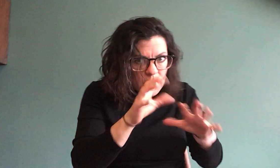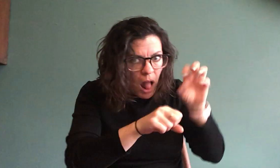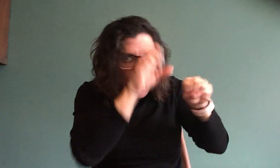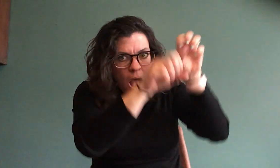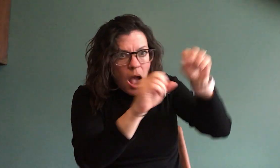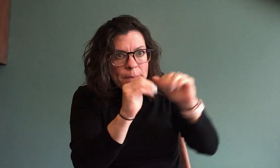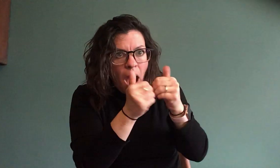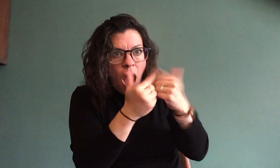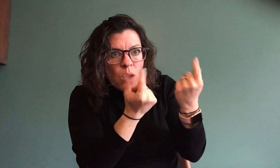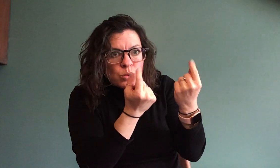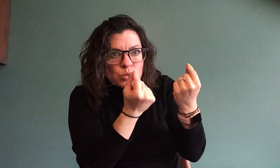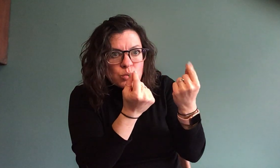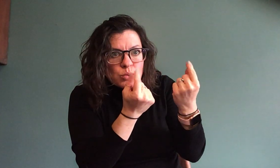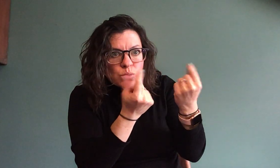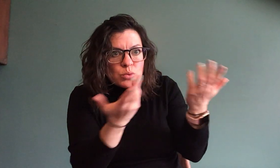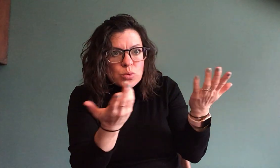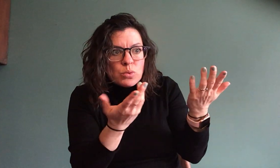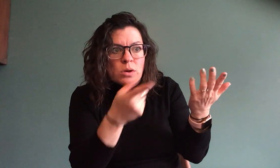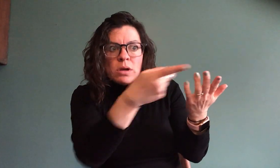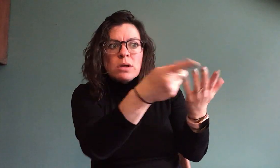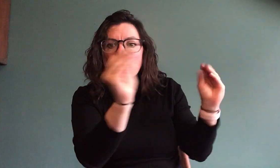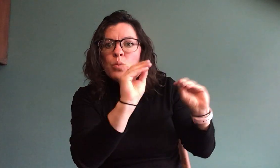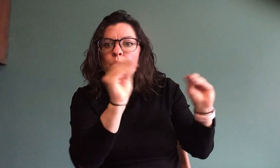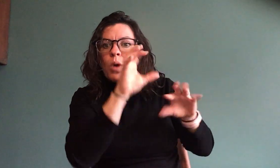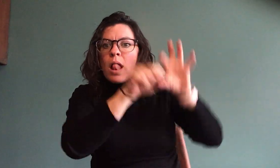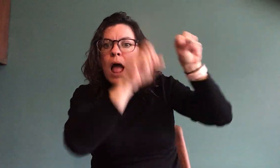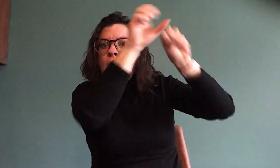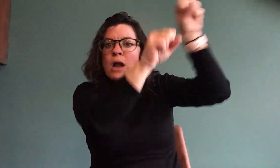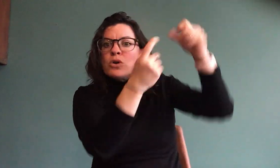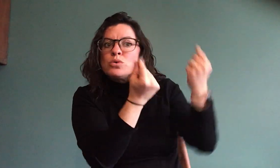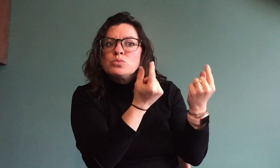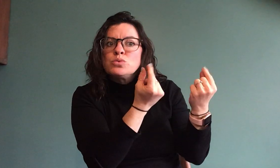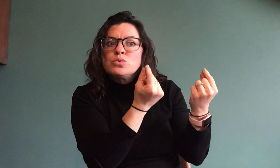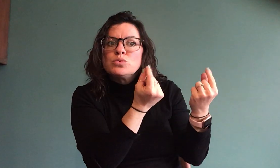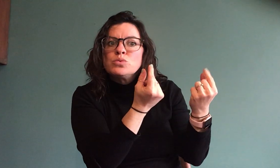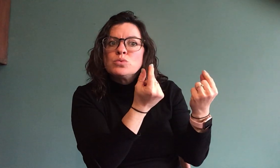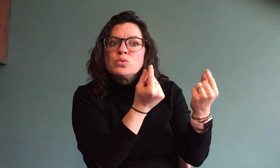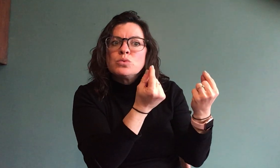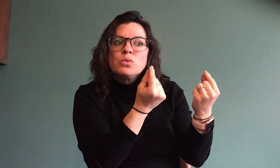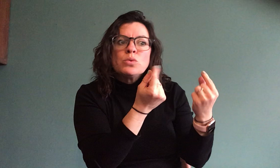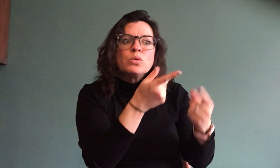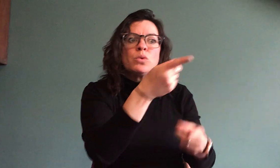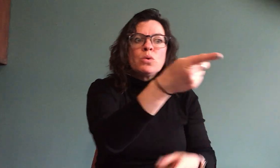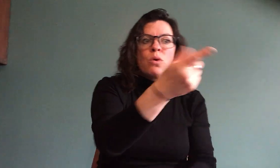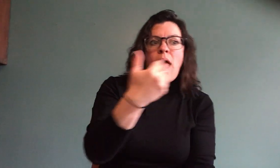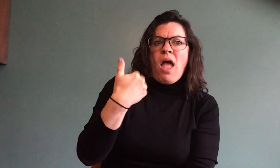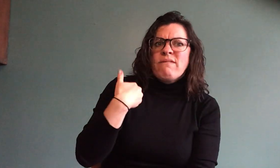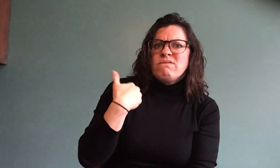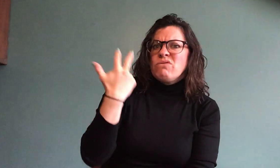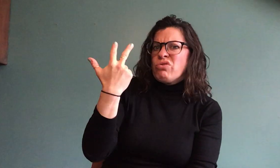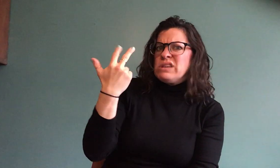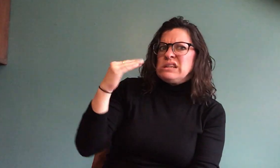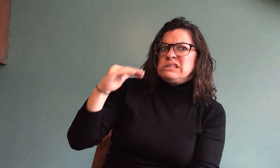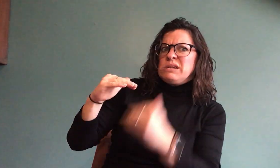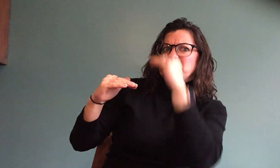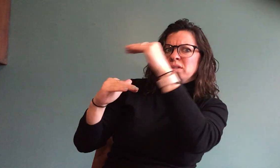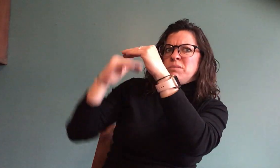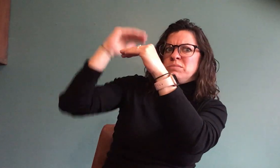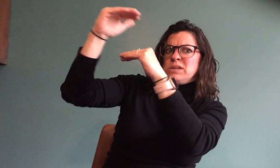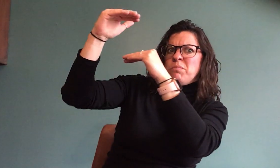Like the 3 steps right there. Okay, they did. This particular scaffold does have a stepping area where